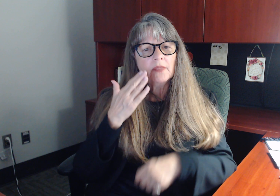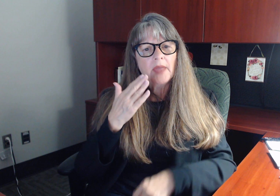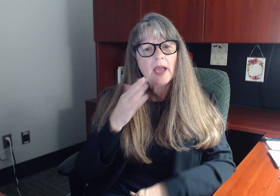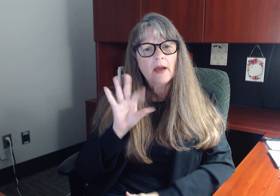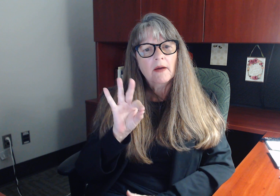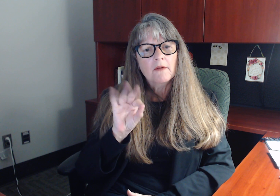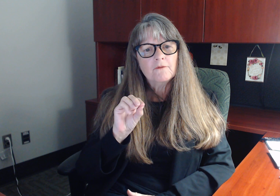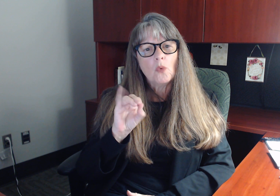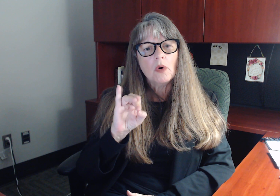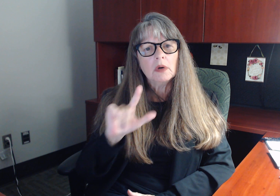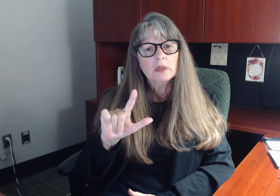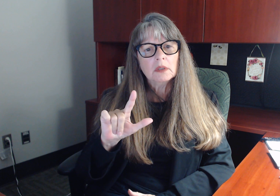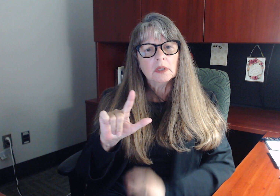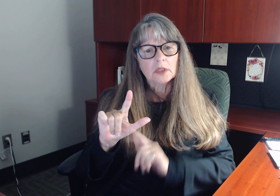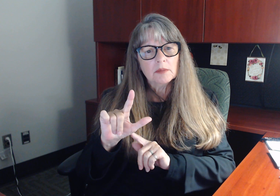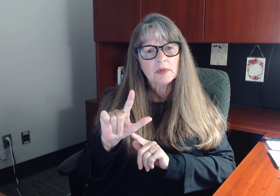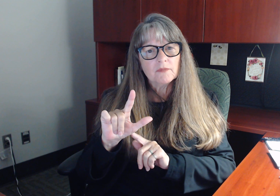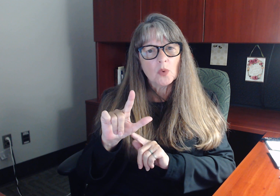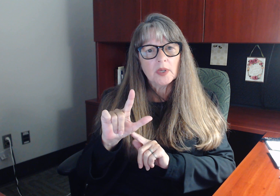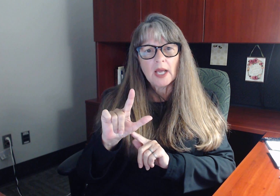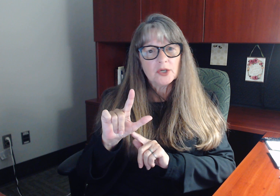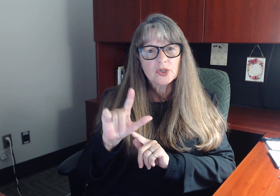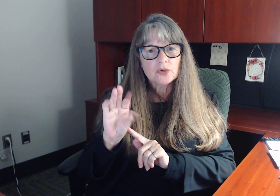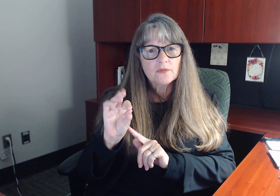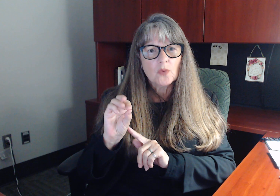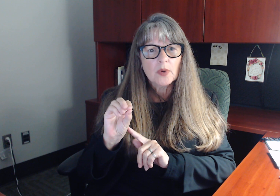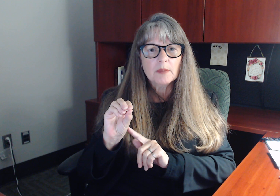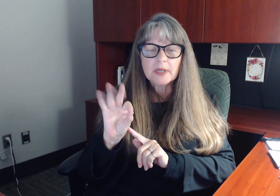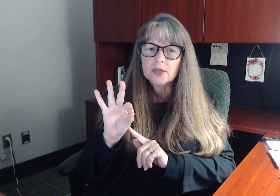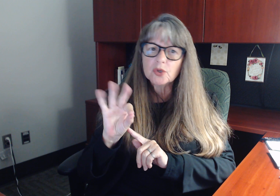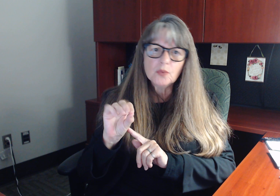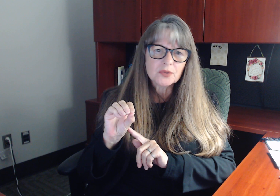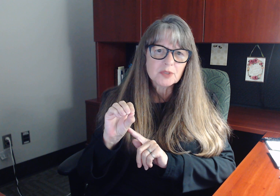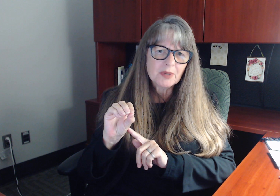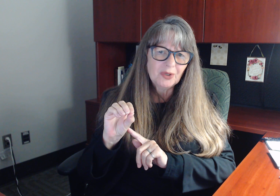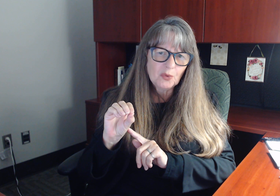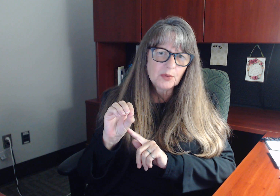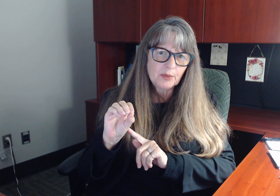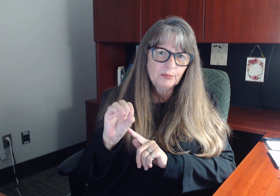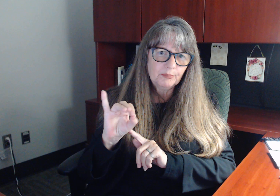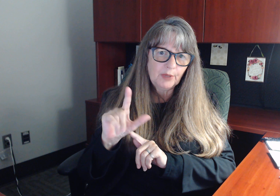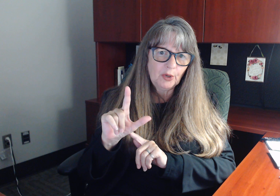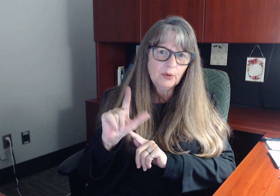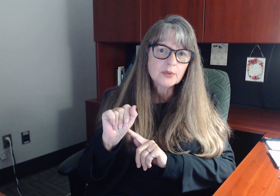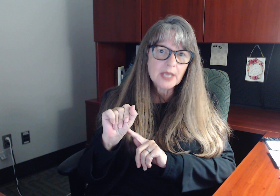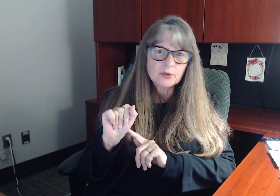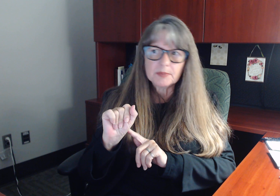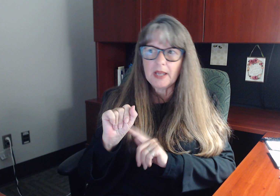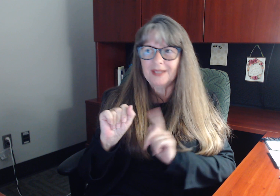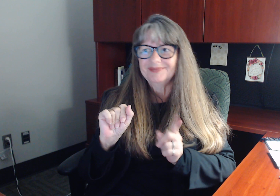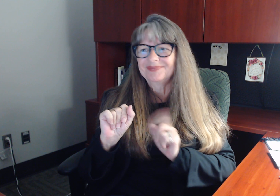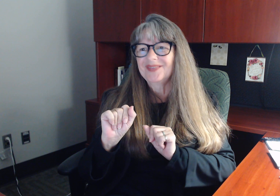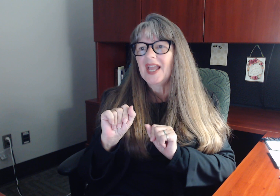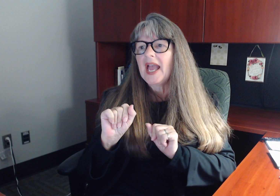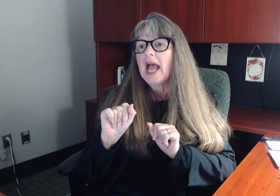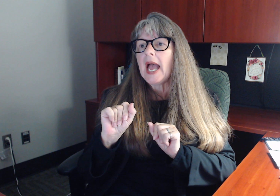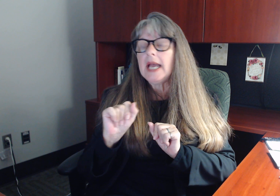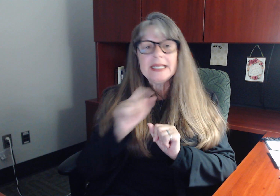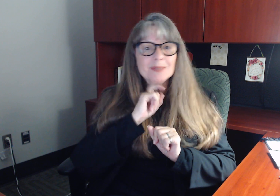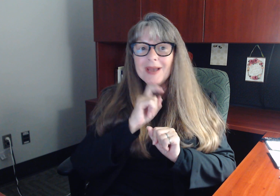that foil, aluminum foil, I just do foil because who wants to spell aluminum? And who knows how to spell it? It's metal,